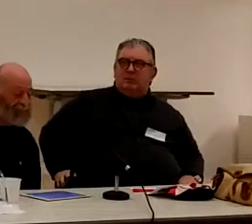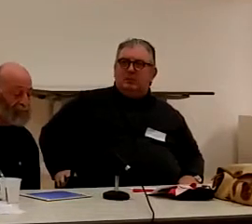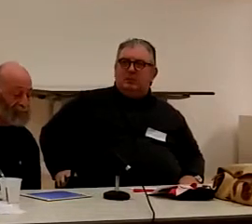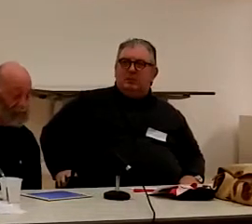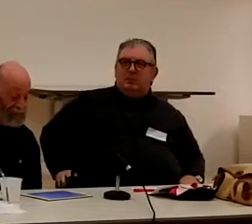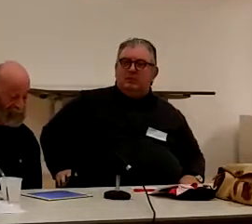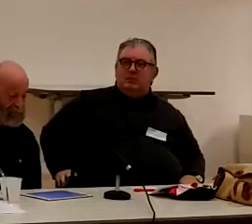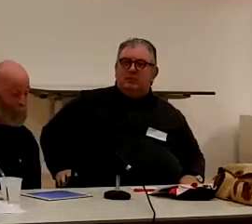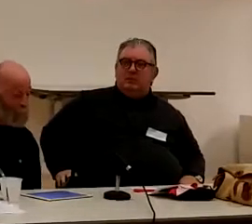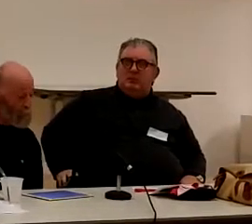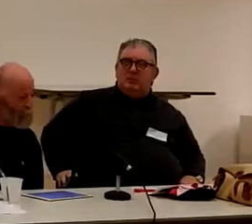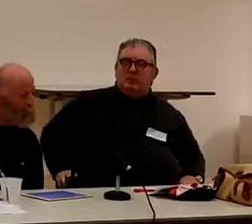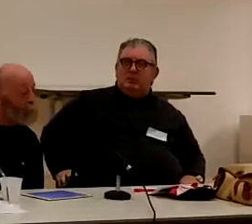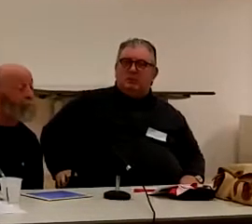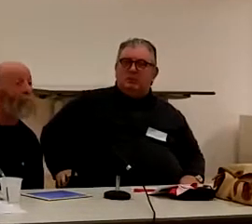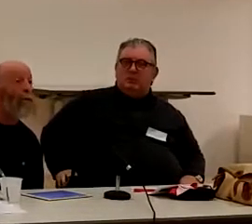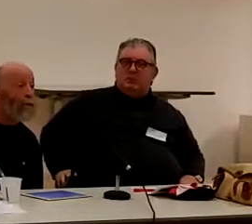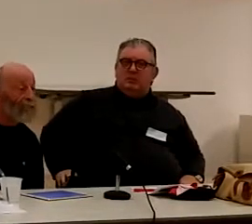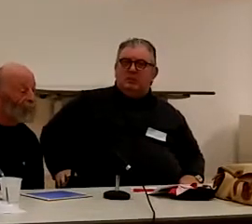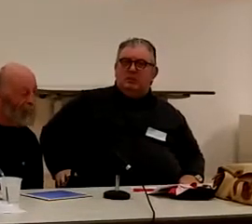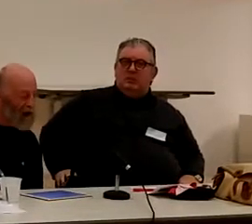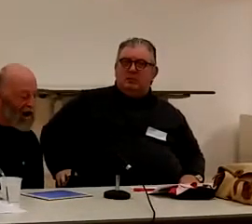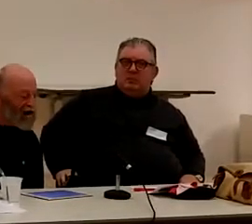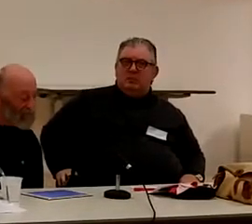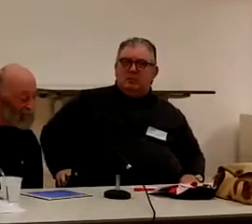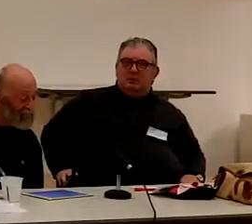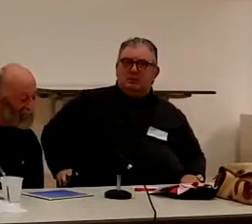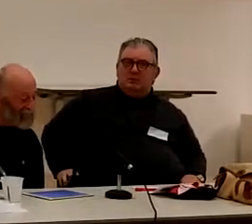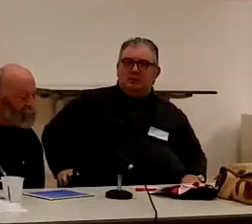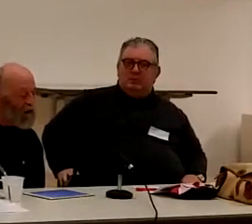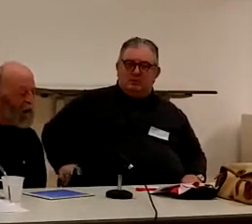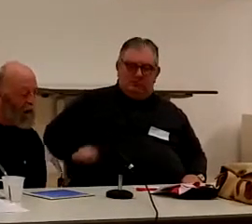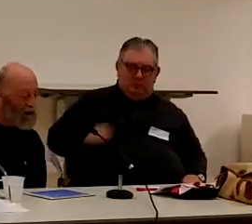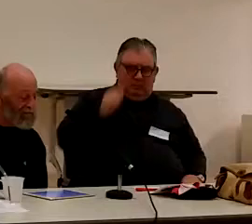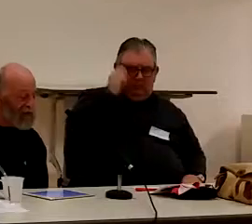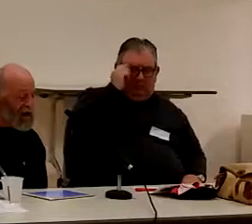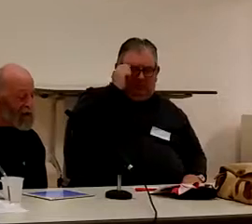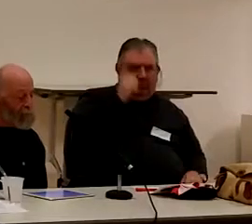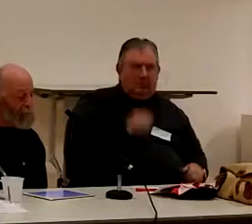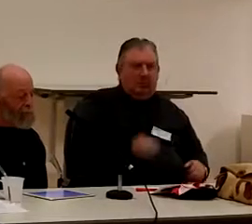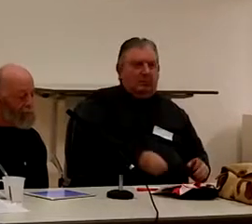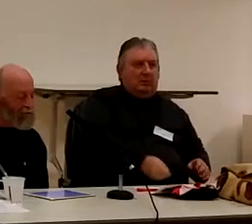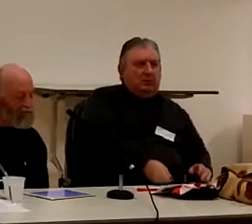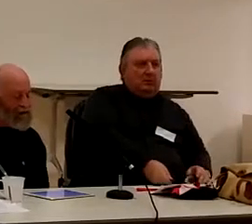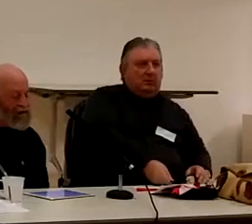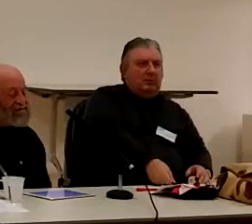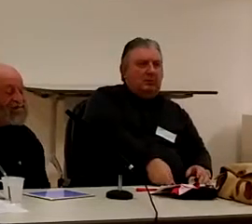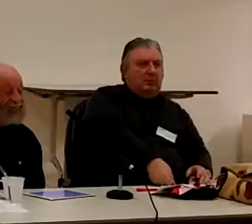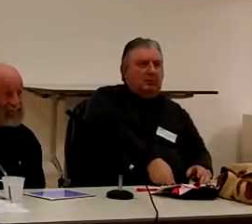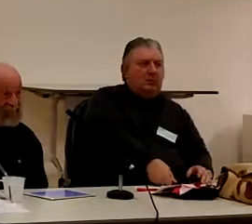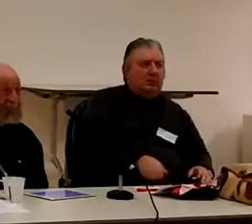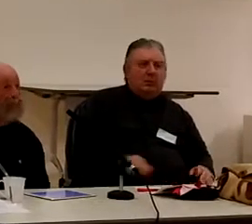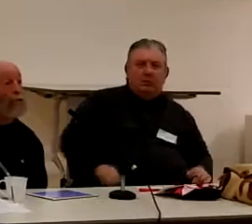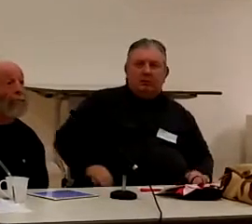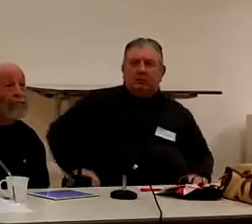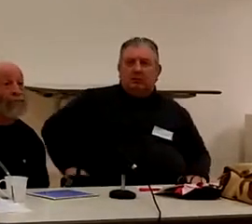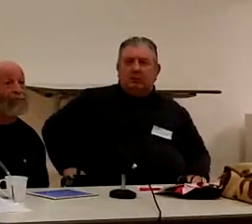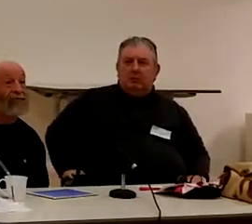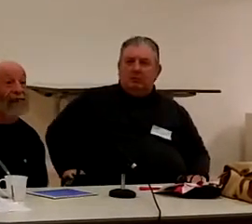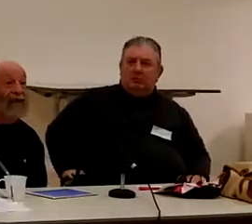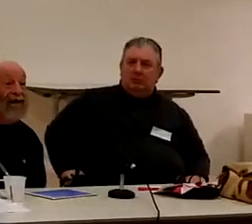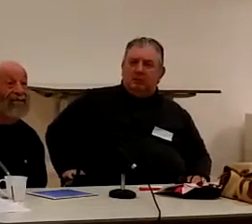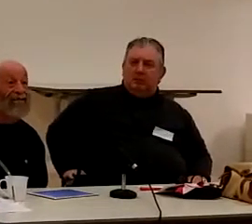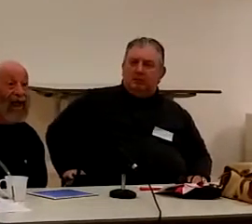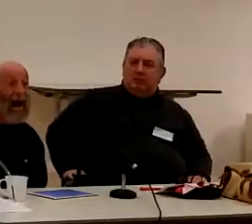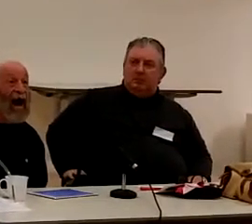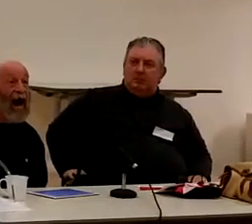and tension, myths and realities, and their implications